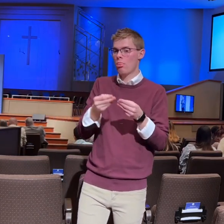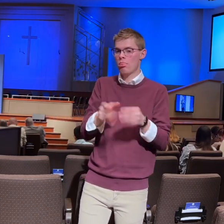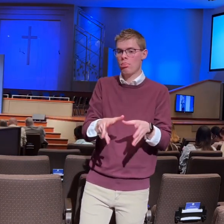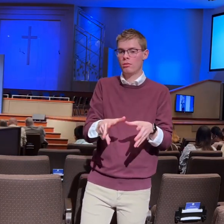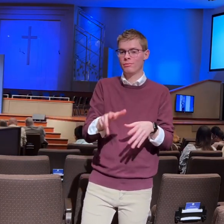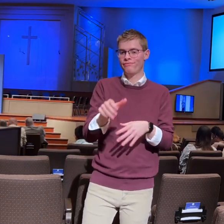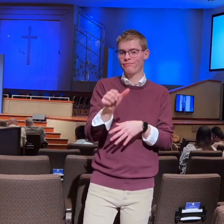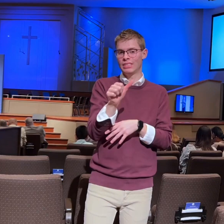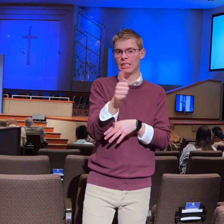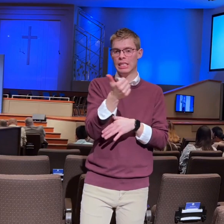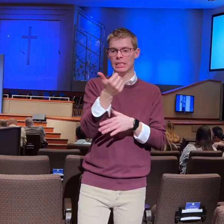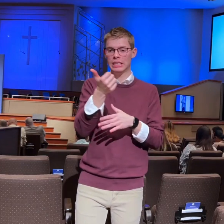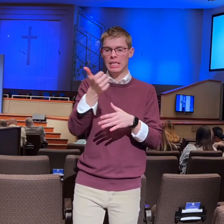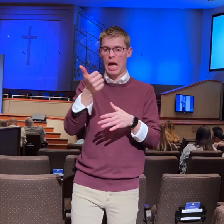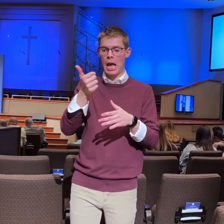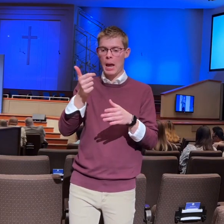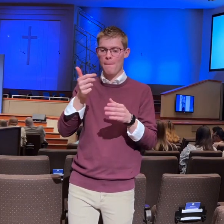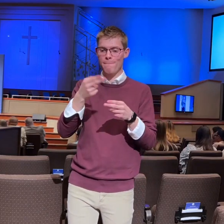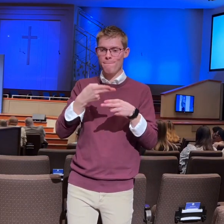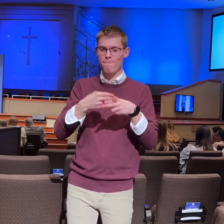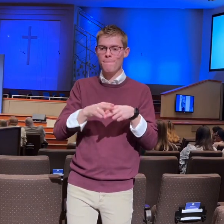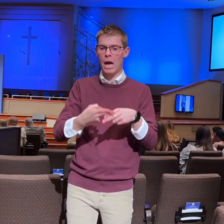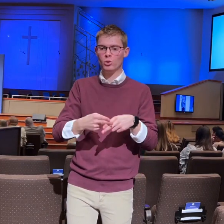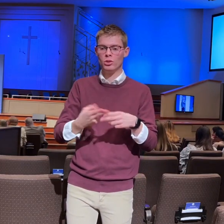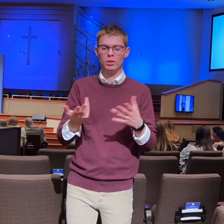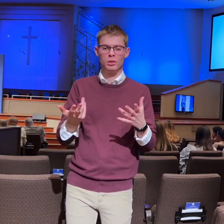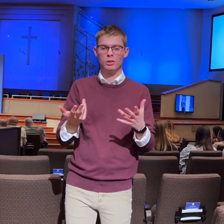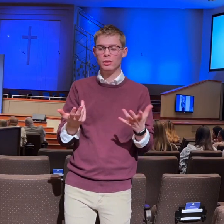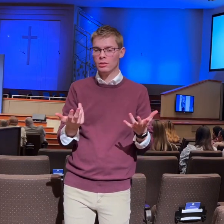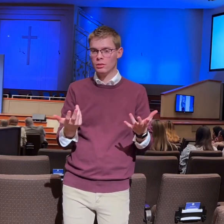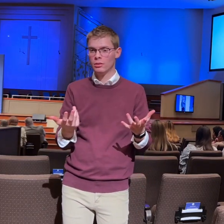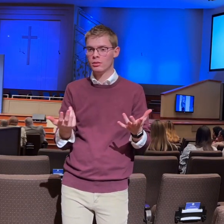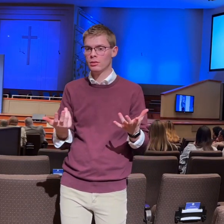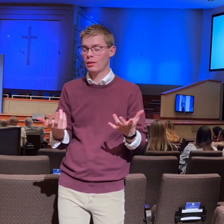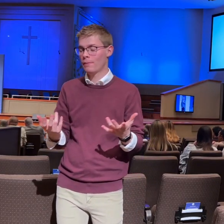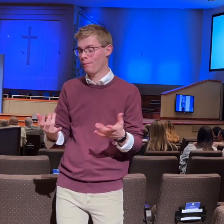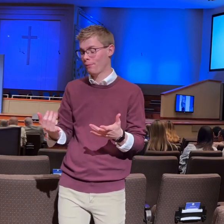You don't have a physique like this with one exercise routine in a month.